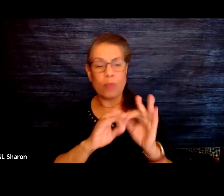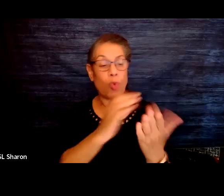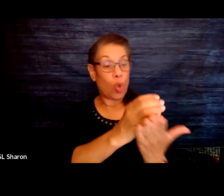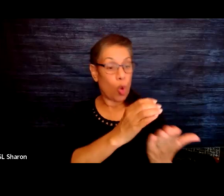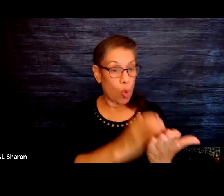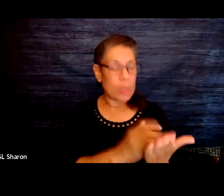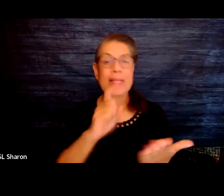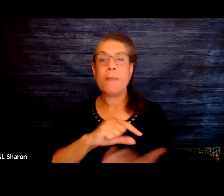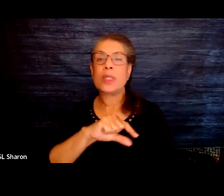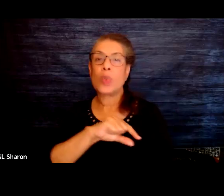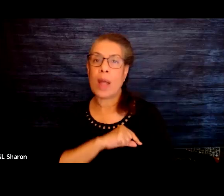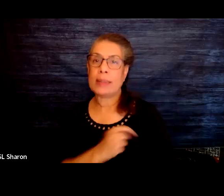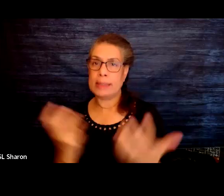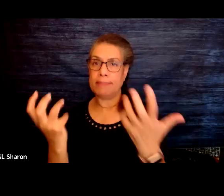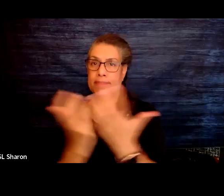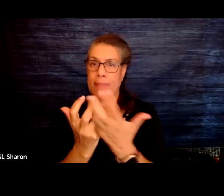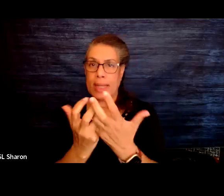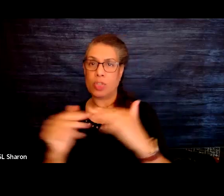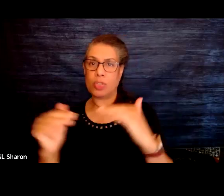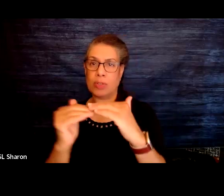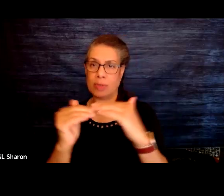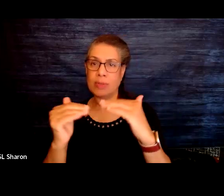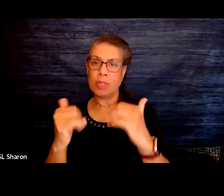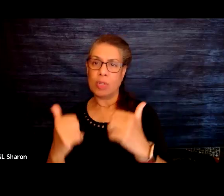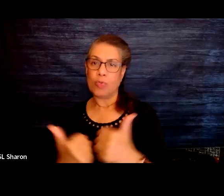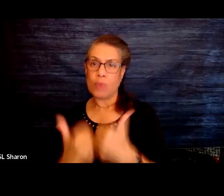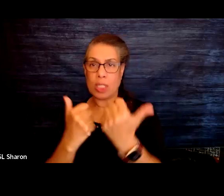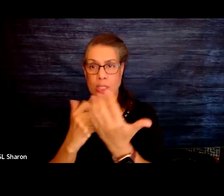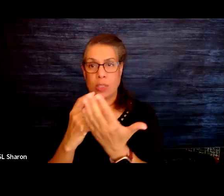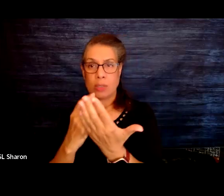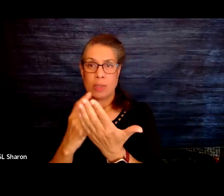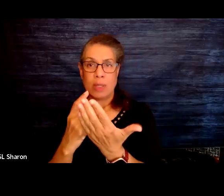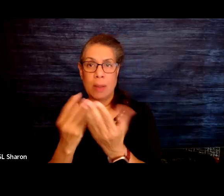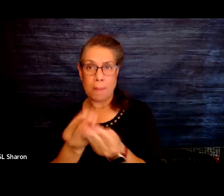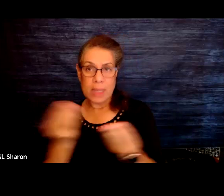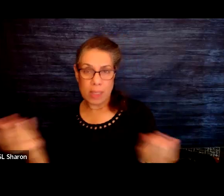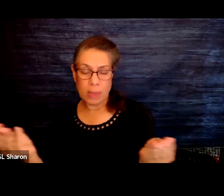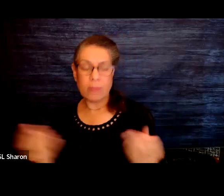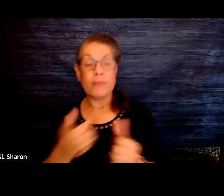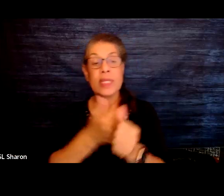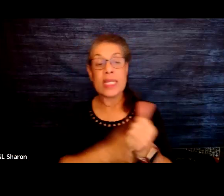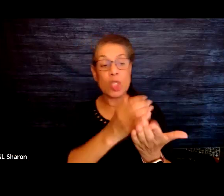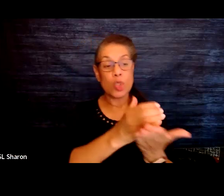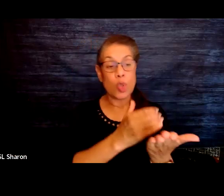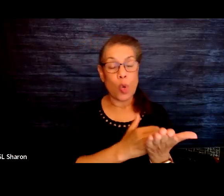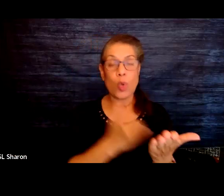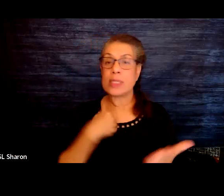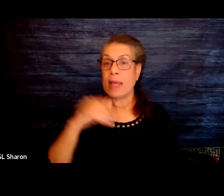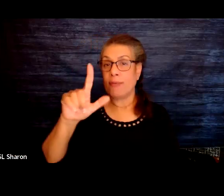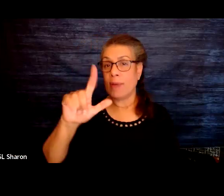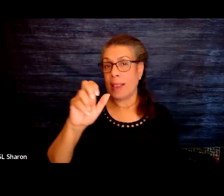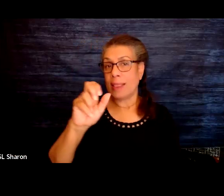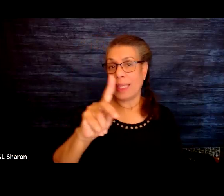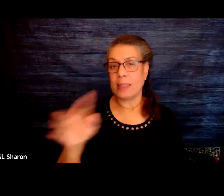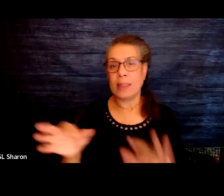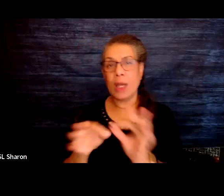important. The other piece that's also important is making sure that every course has a linked syllabi so that we understand exactly